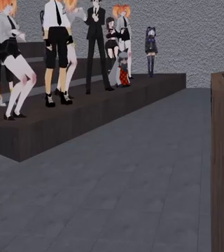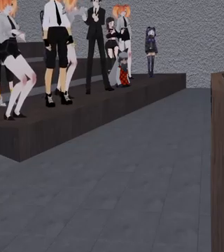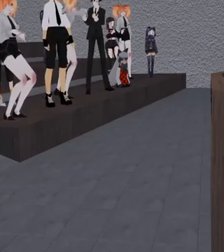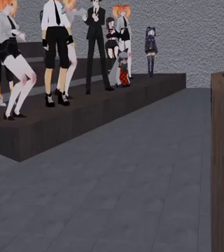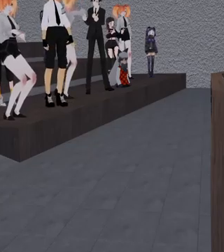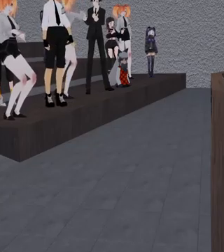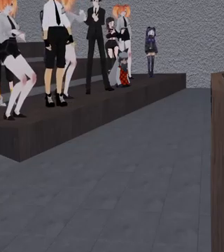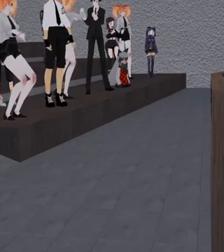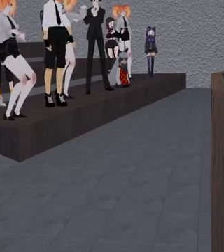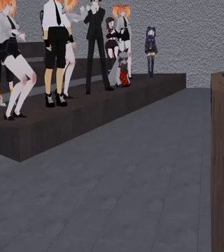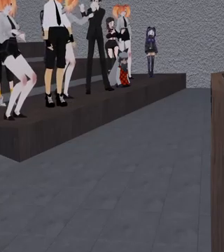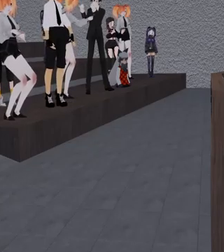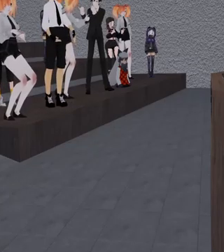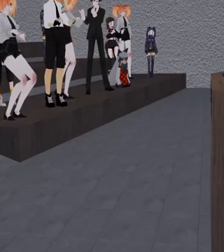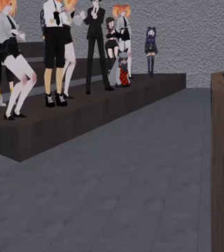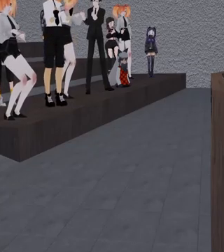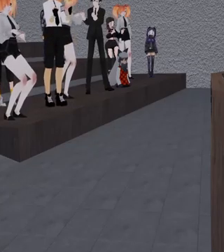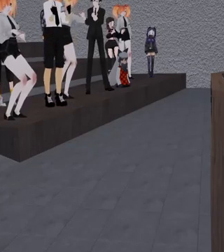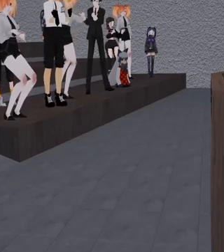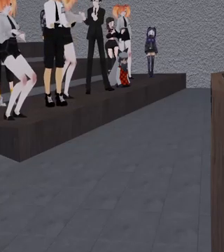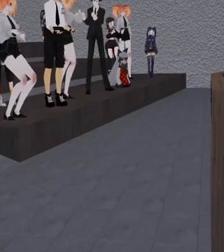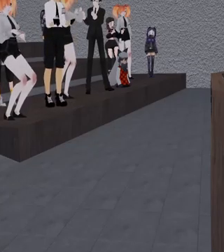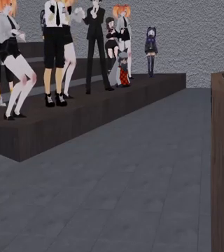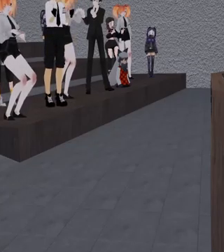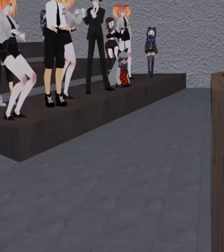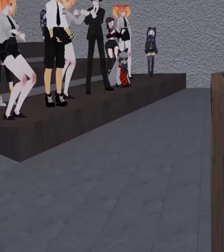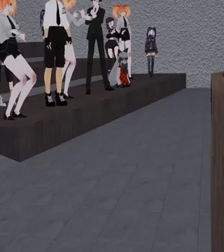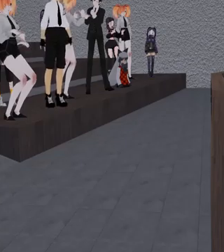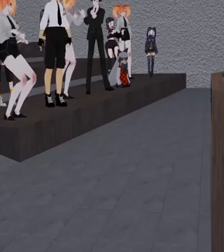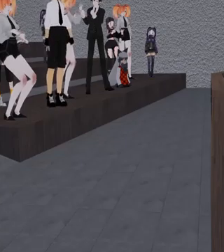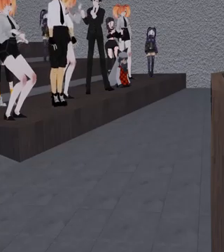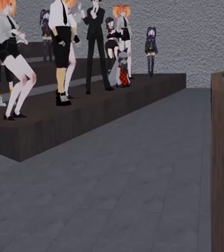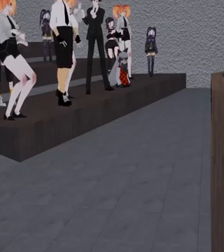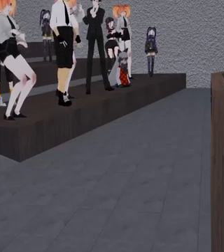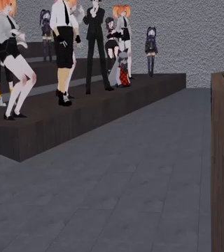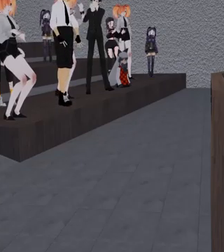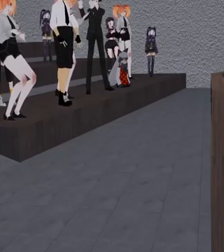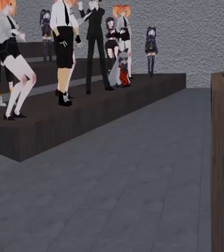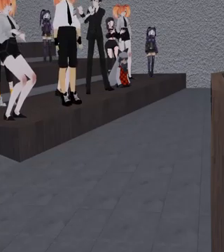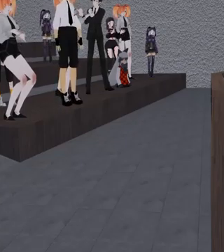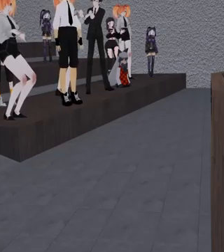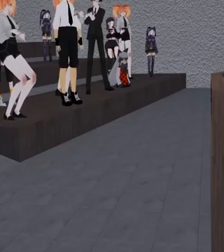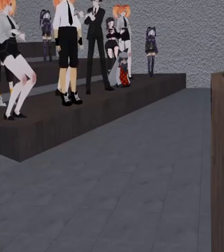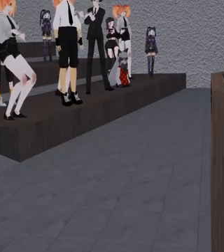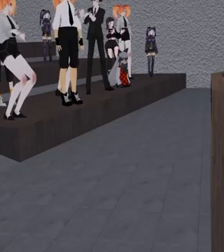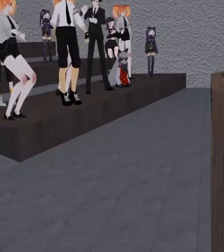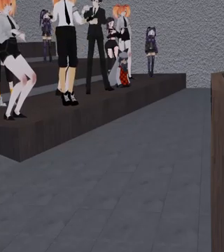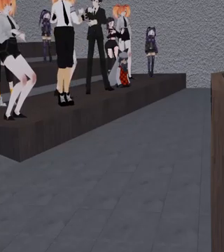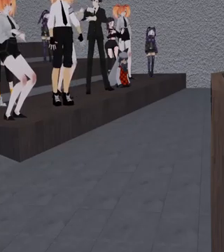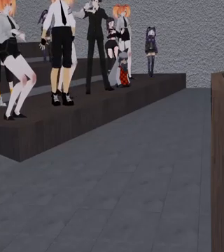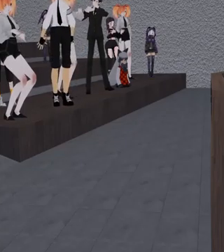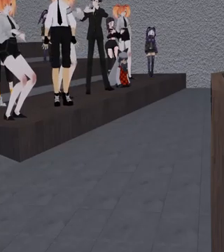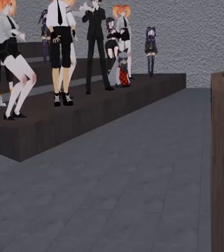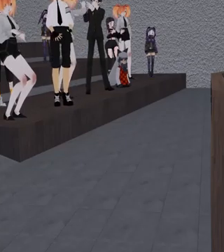do rock and roll or do one thumb and like a fist. That's what I would tell you. But yeah.